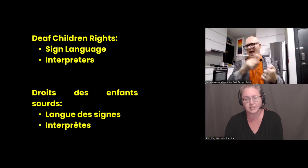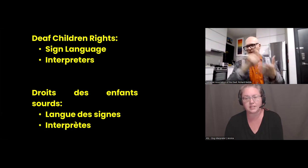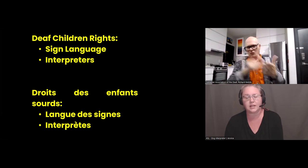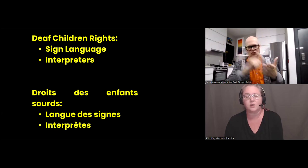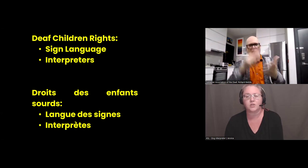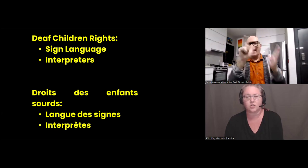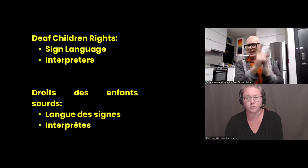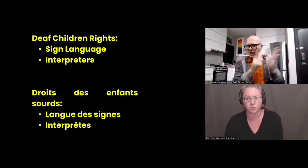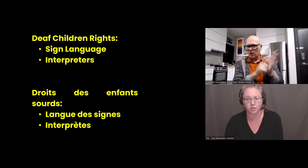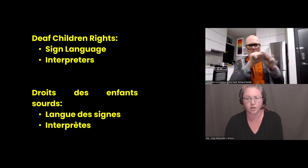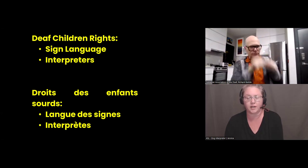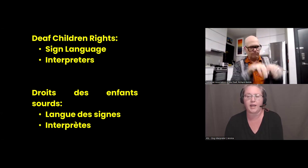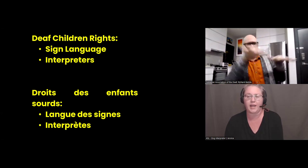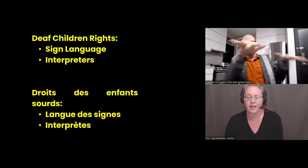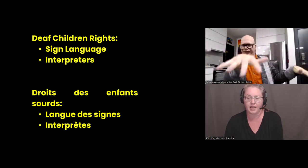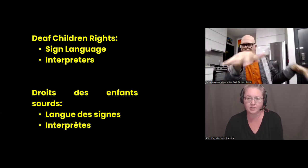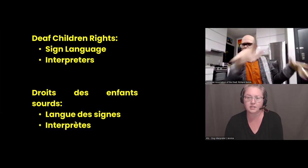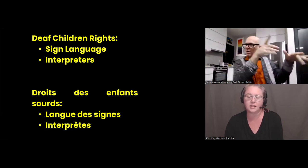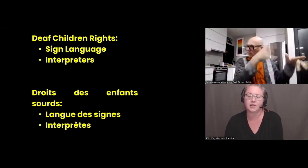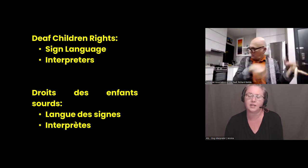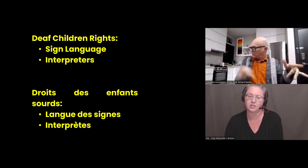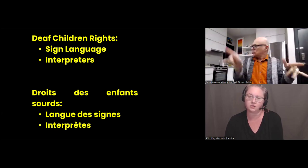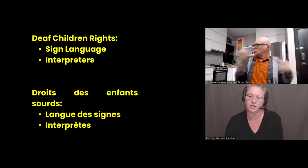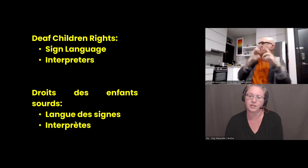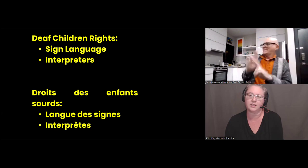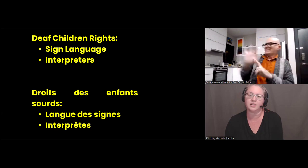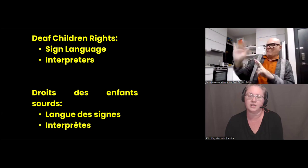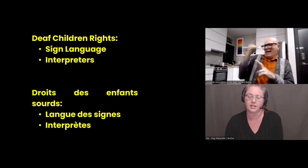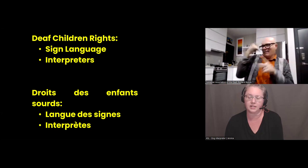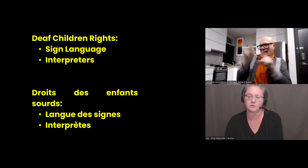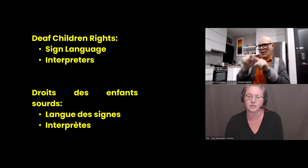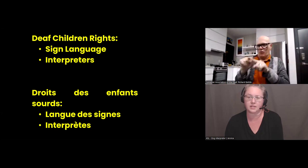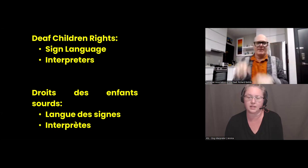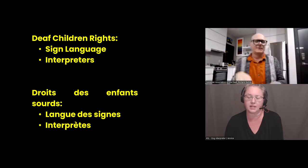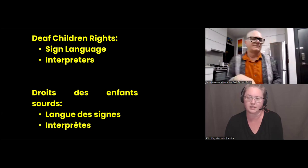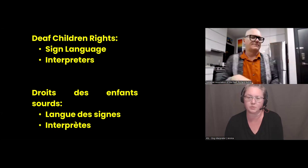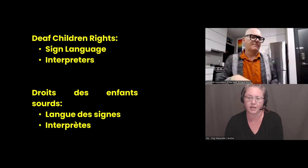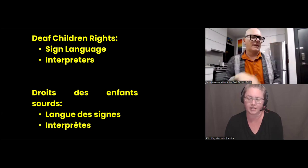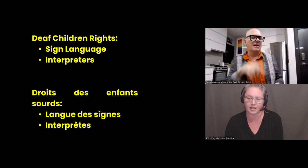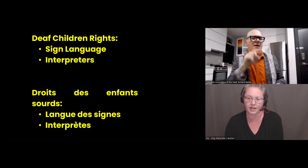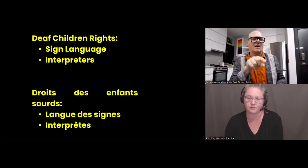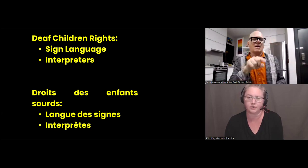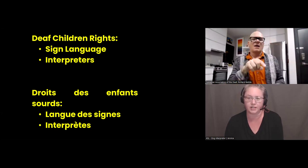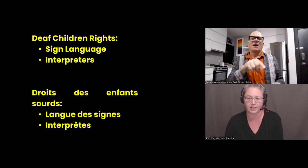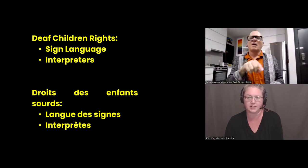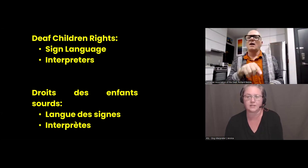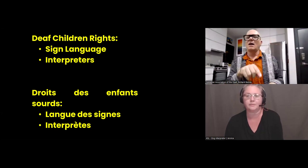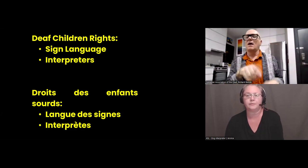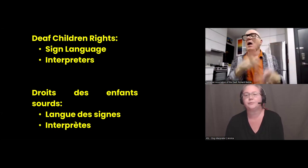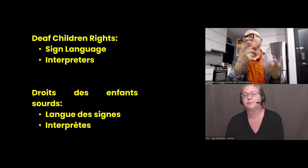since started work on and integrated the Canadians with the Accessible Canada Act for Canadians.